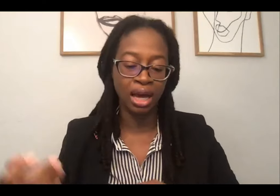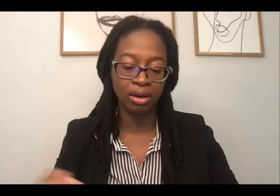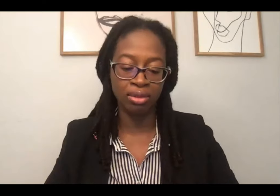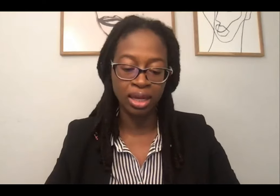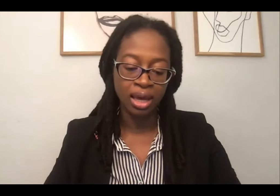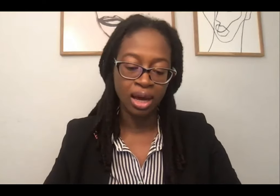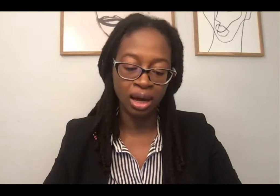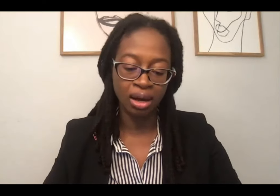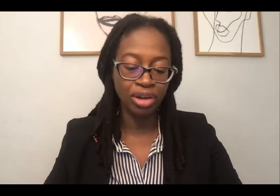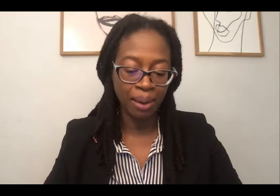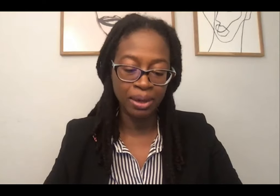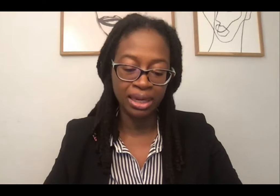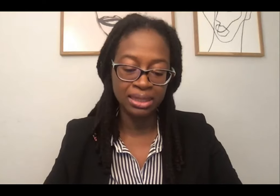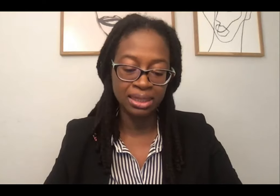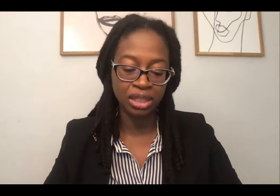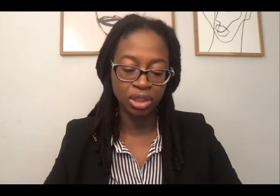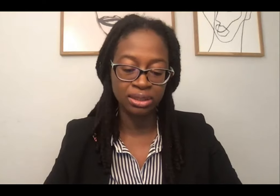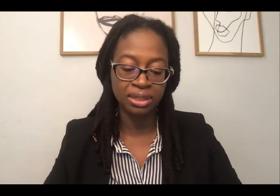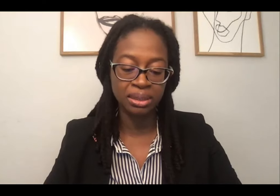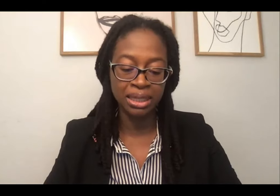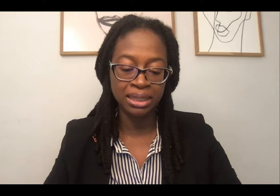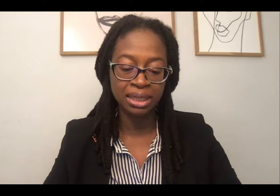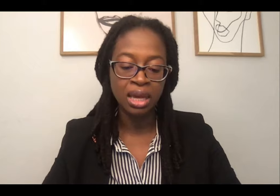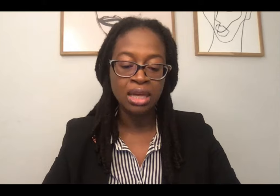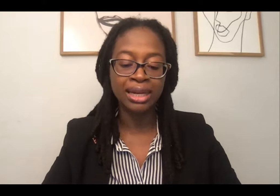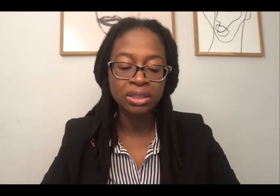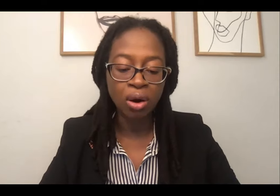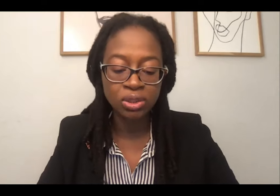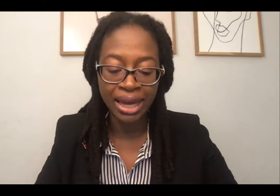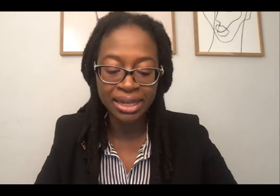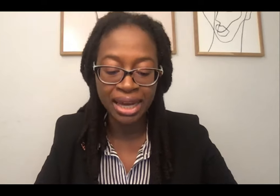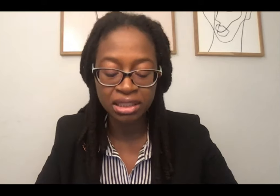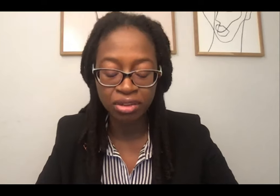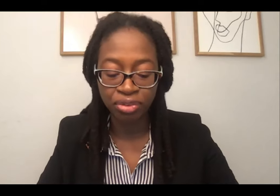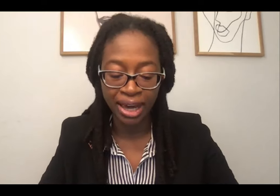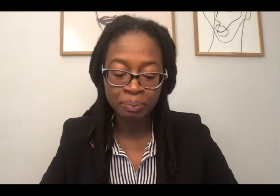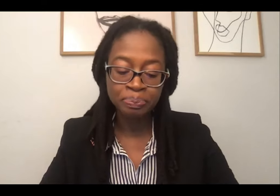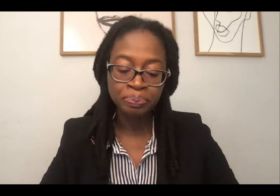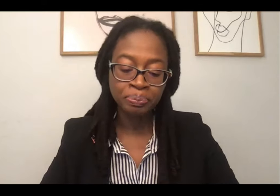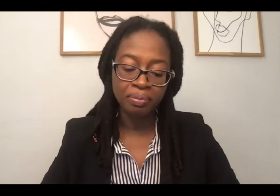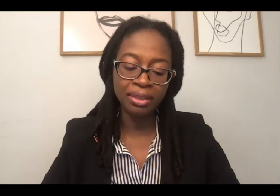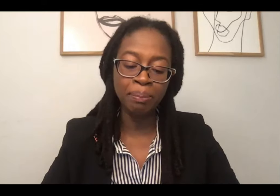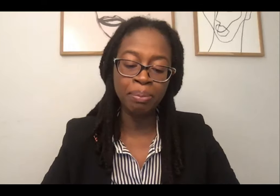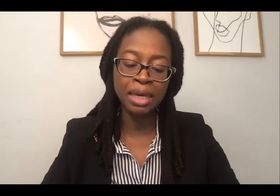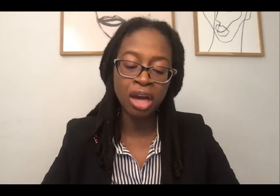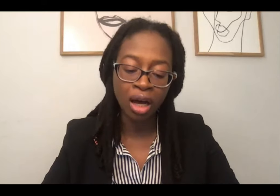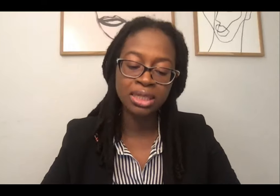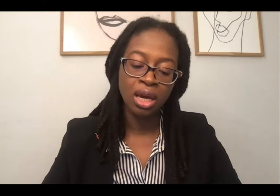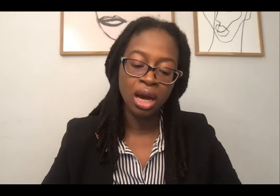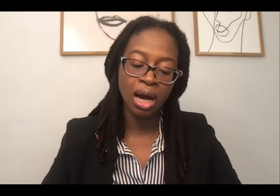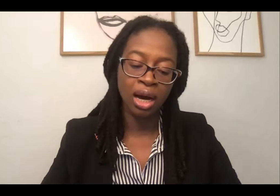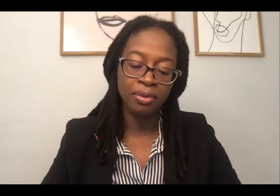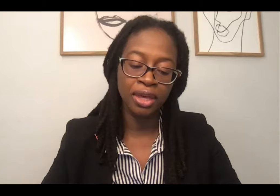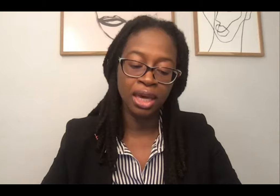other overlapping intersections of disability. So I'd like to also identify that beyond